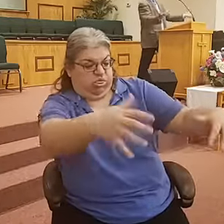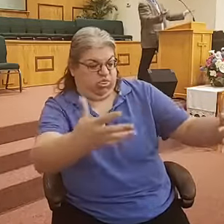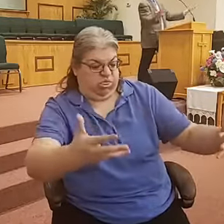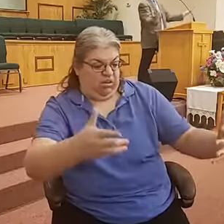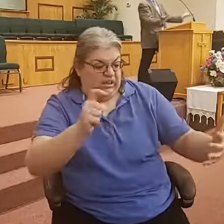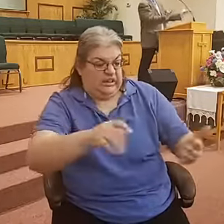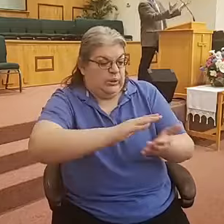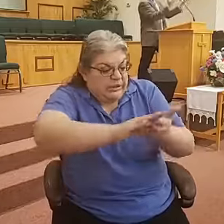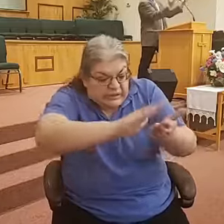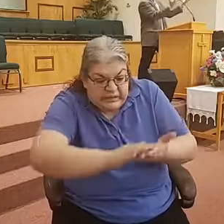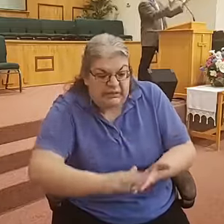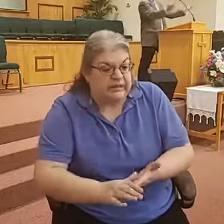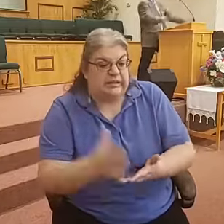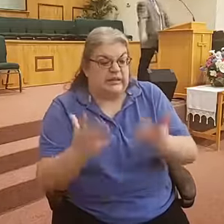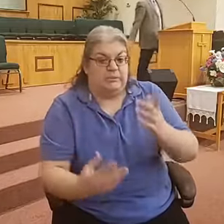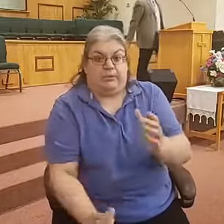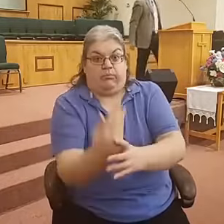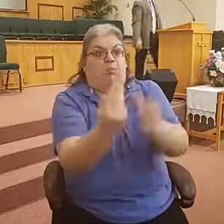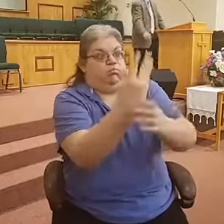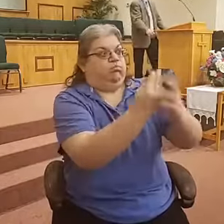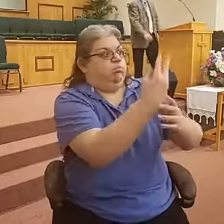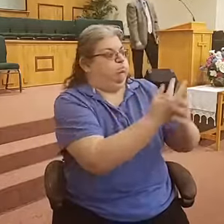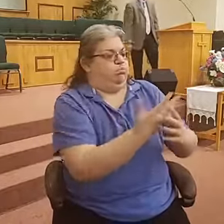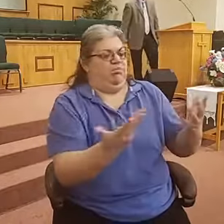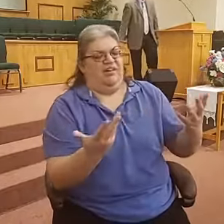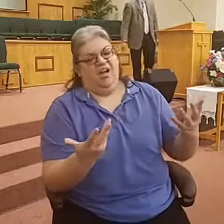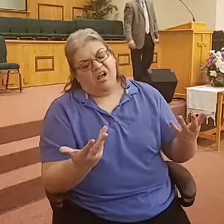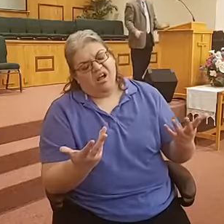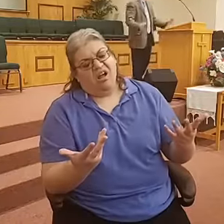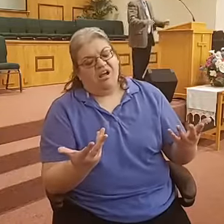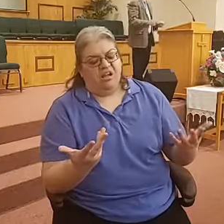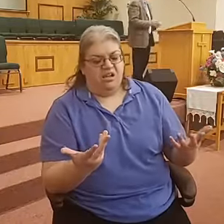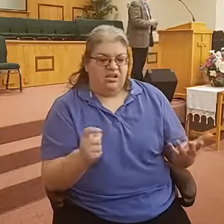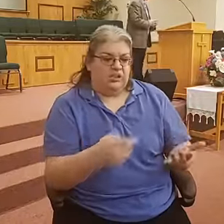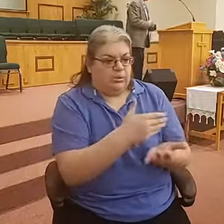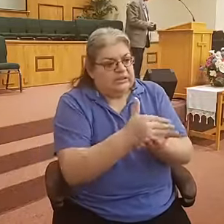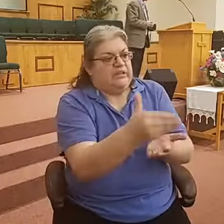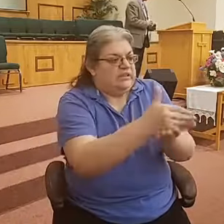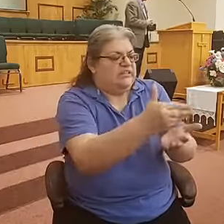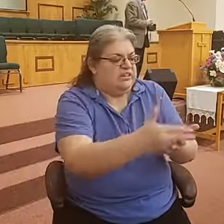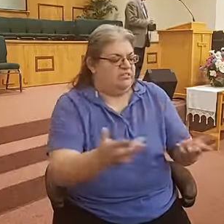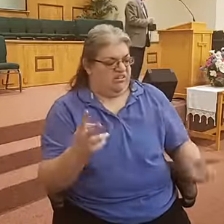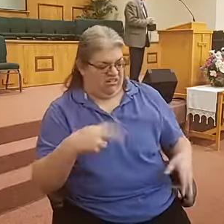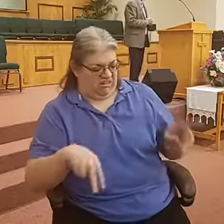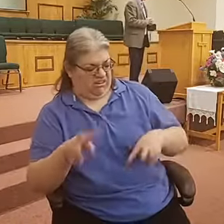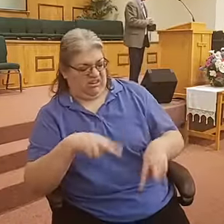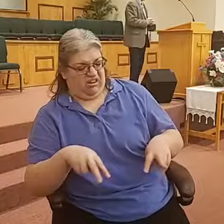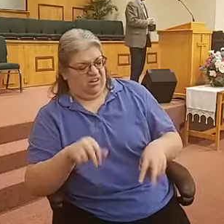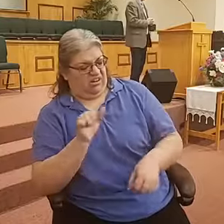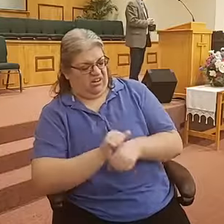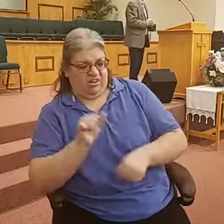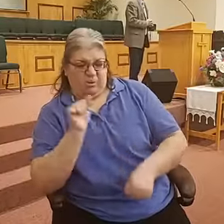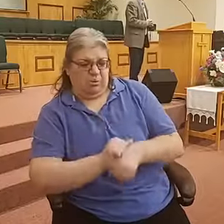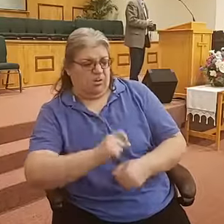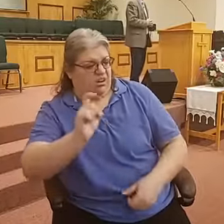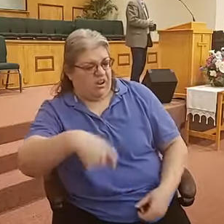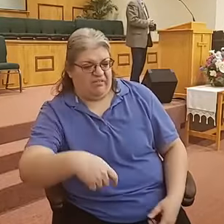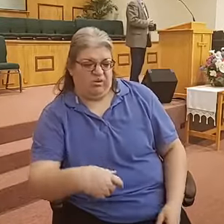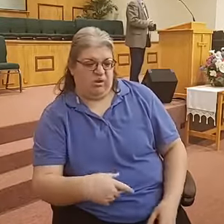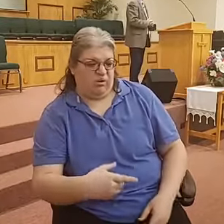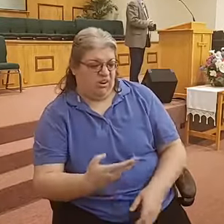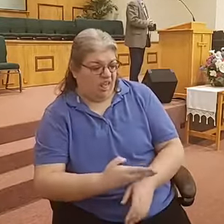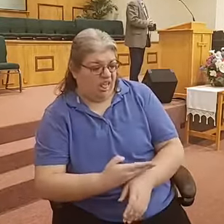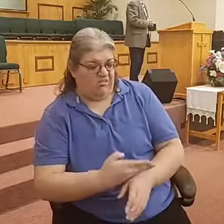the wilderness had probably grown up in the middle of it all. Lots of work. But to Solomon, it was worth the